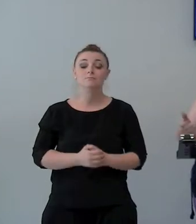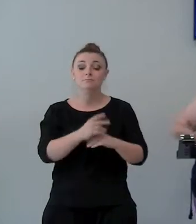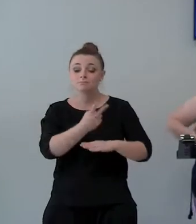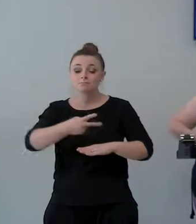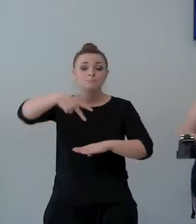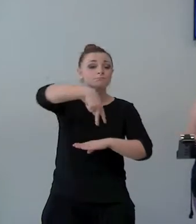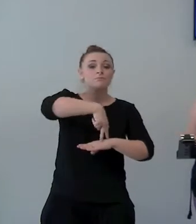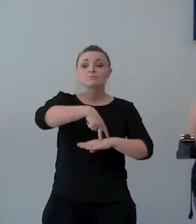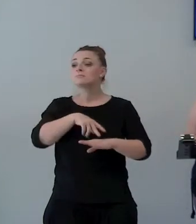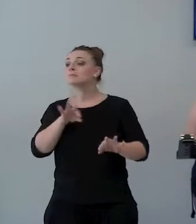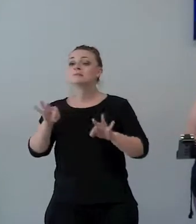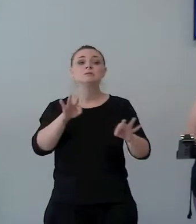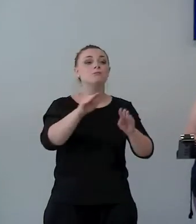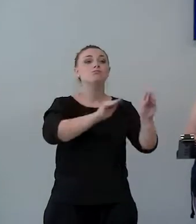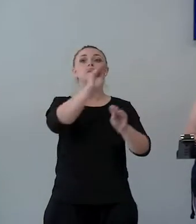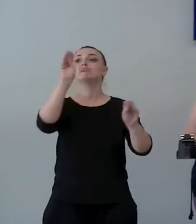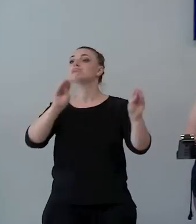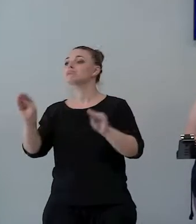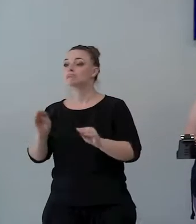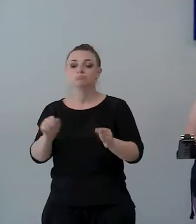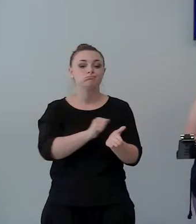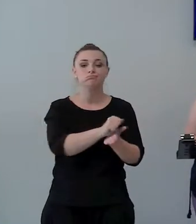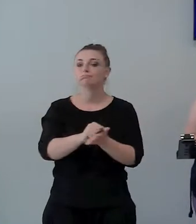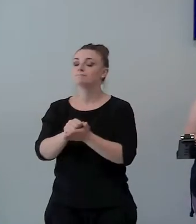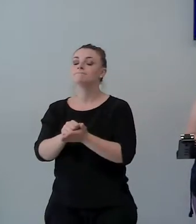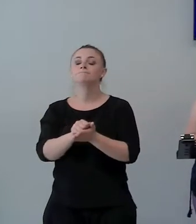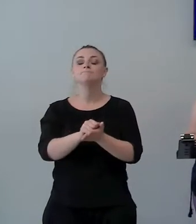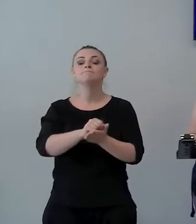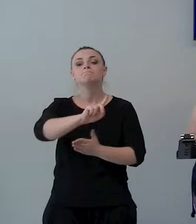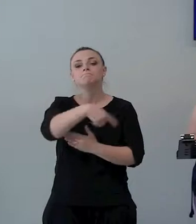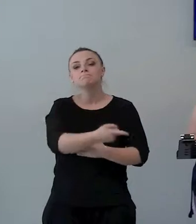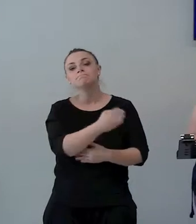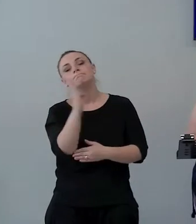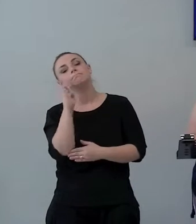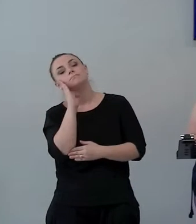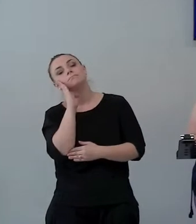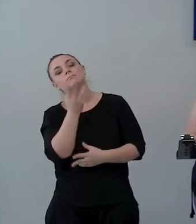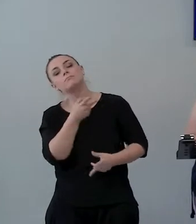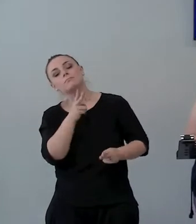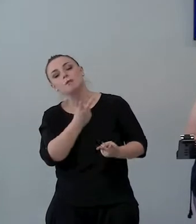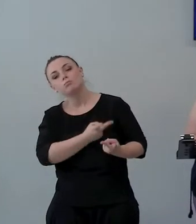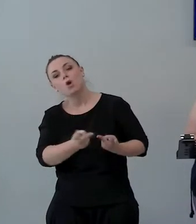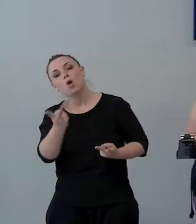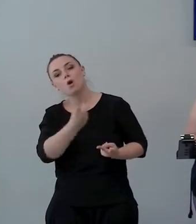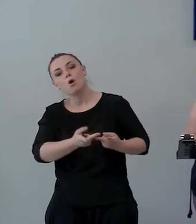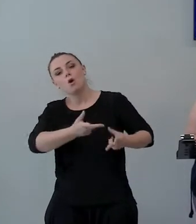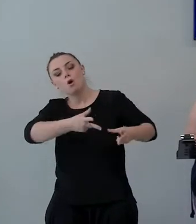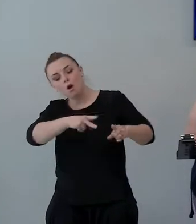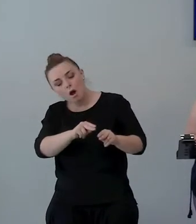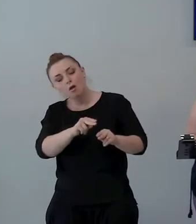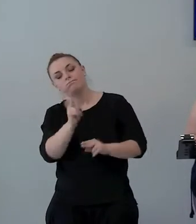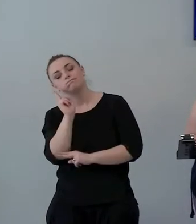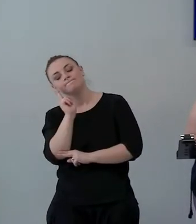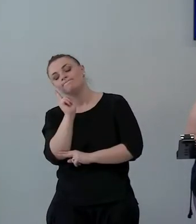fa qualche faccenda domestica e poi riprova a dormire. She gets up, she